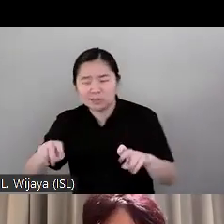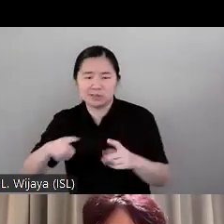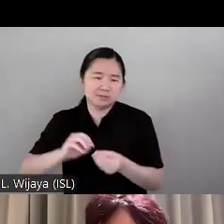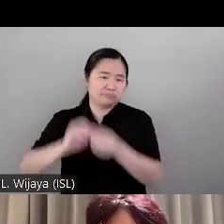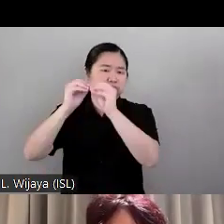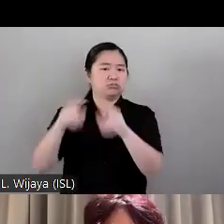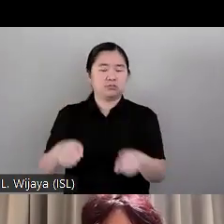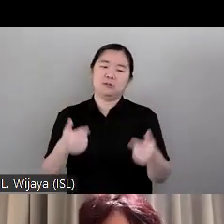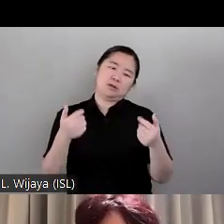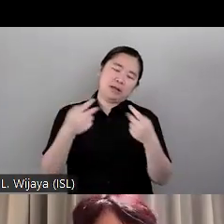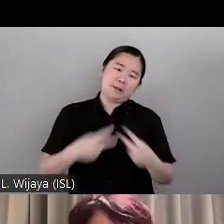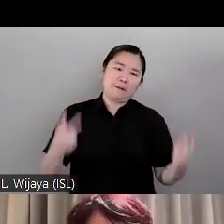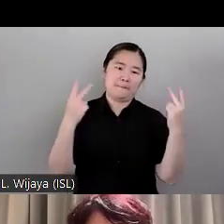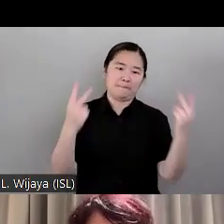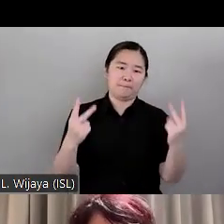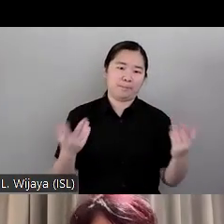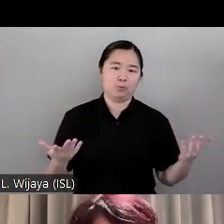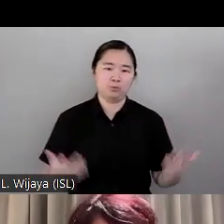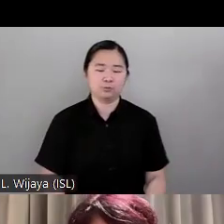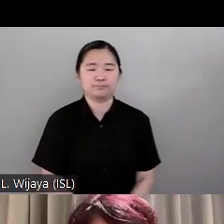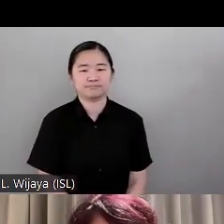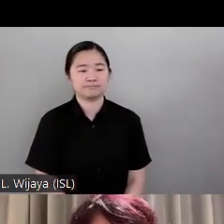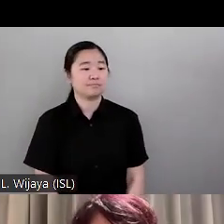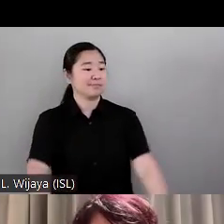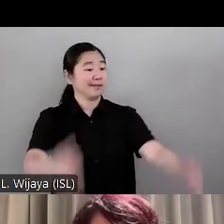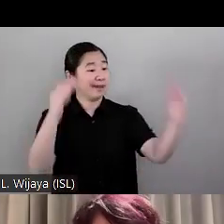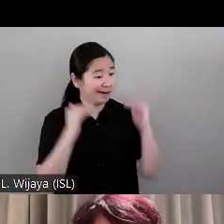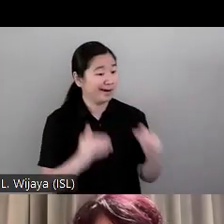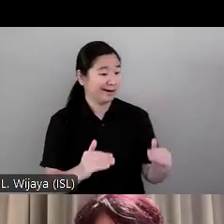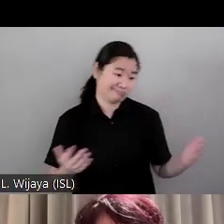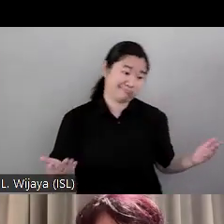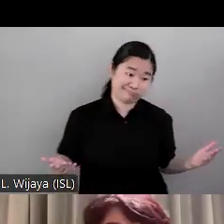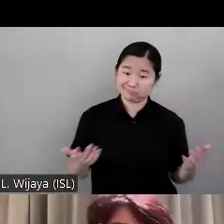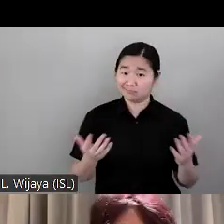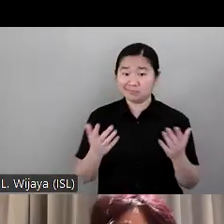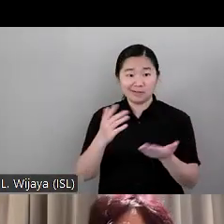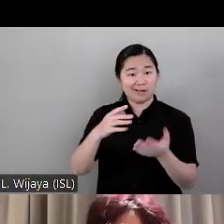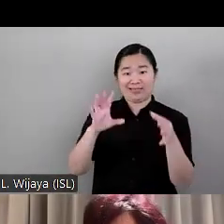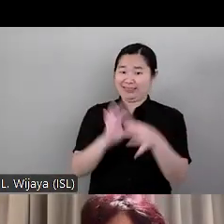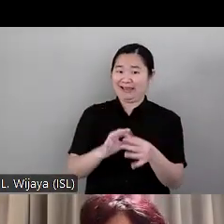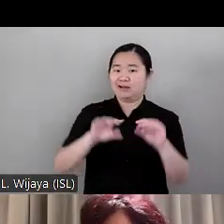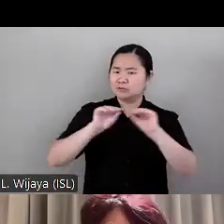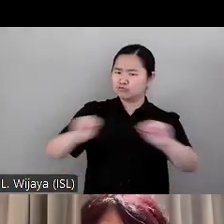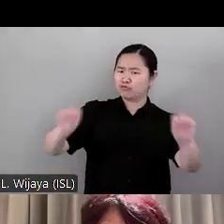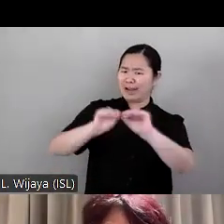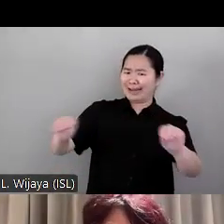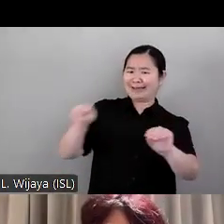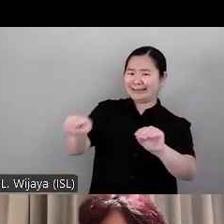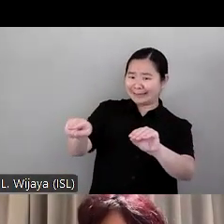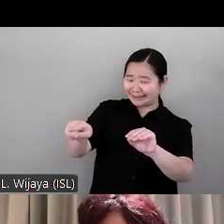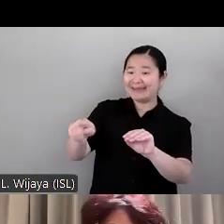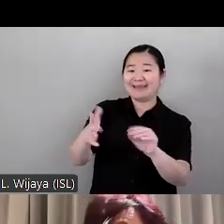about coordinating, reporting, and supporting people who need it, including through the provision of